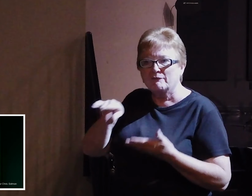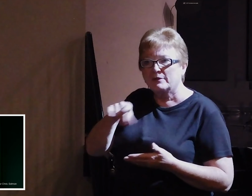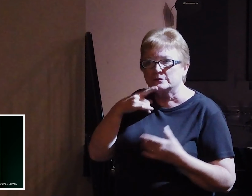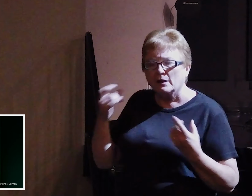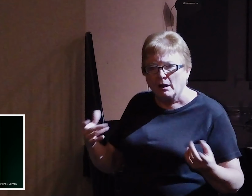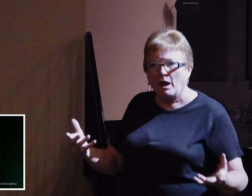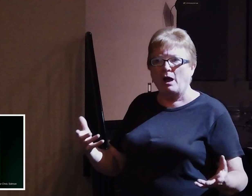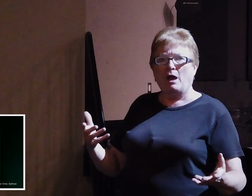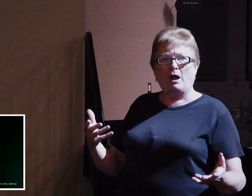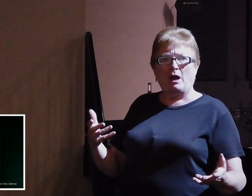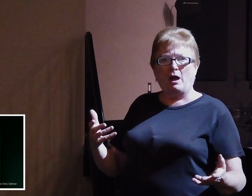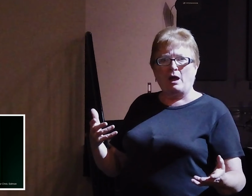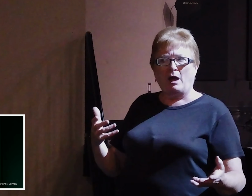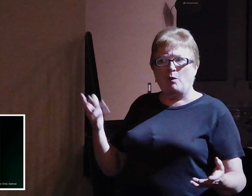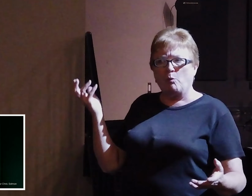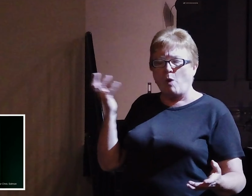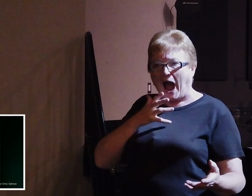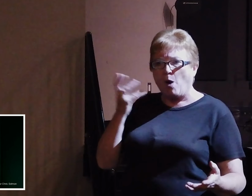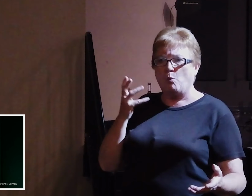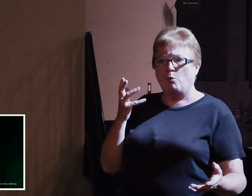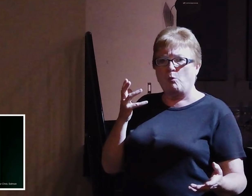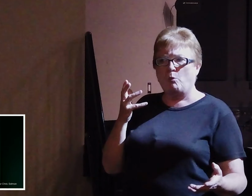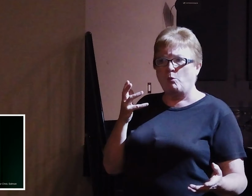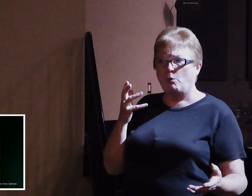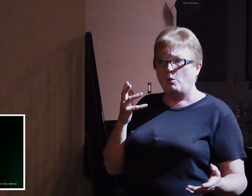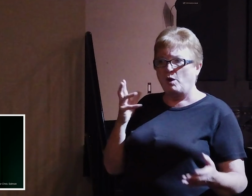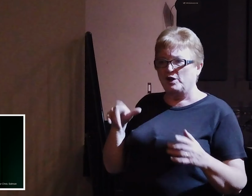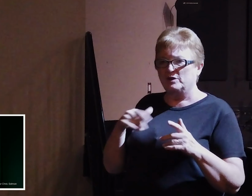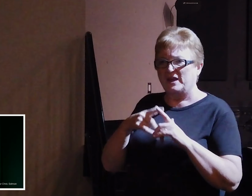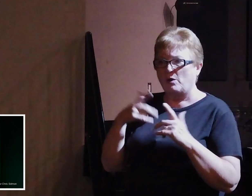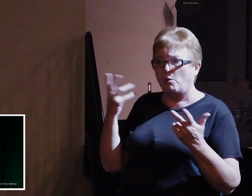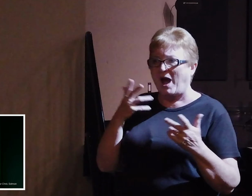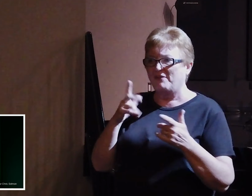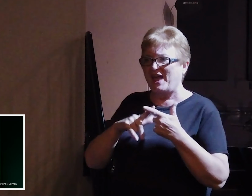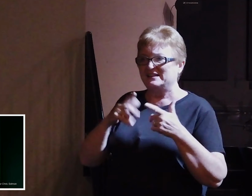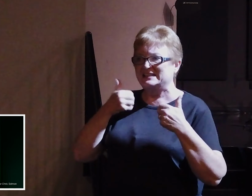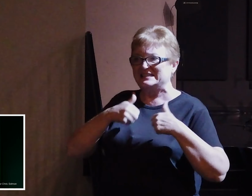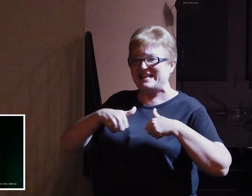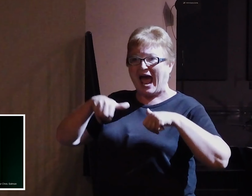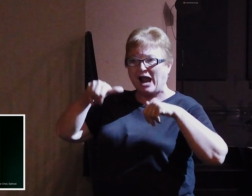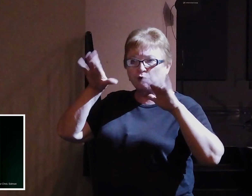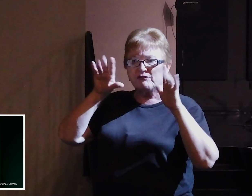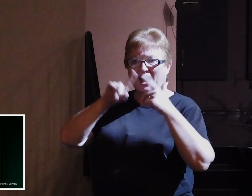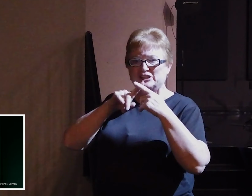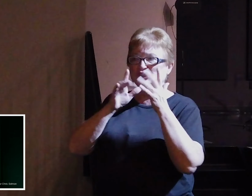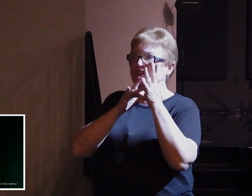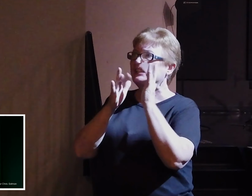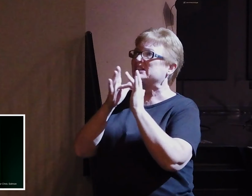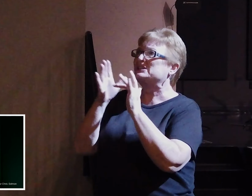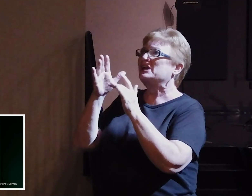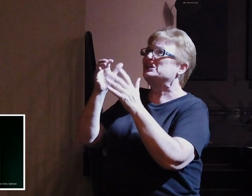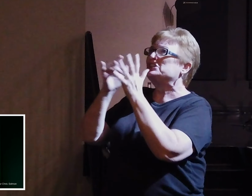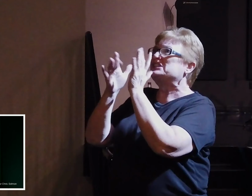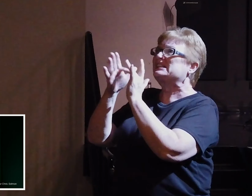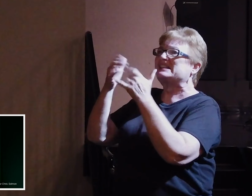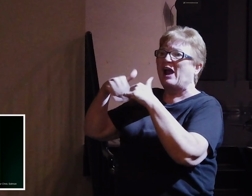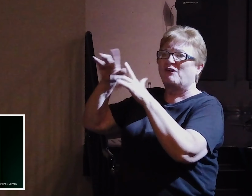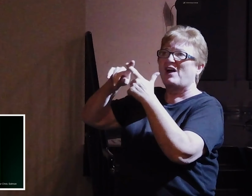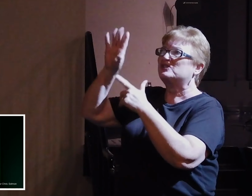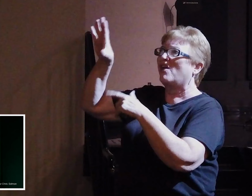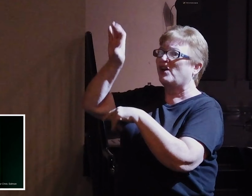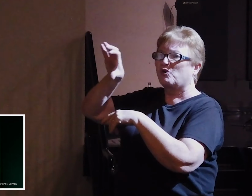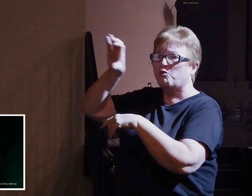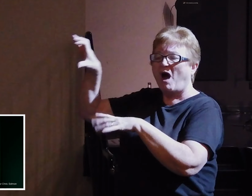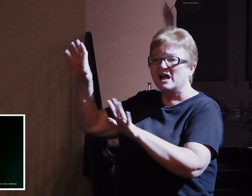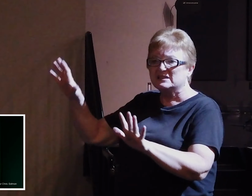Now you think, oh, that sacrifice of Jesus on the cross, he bore the worst things I have done,